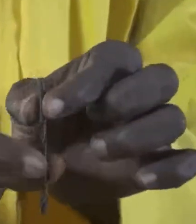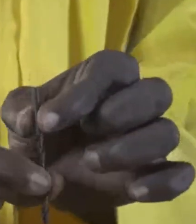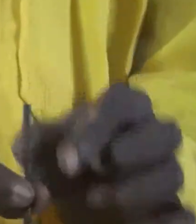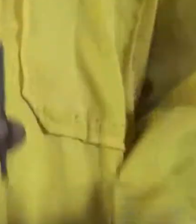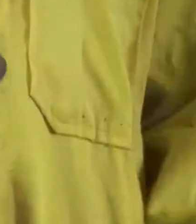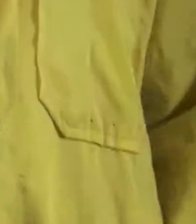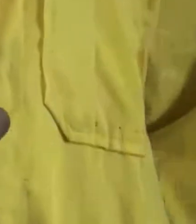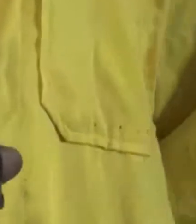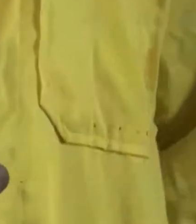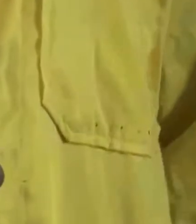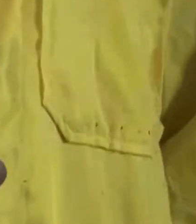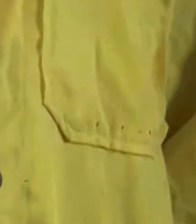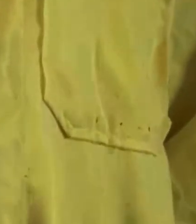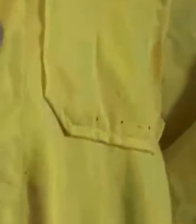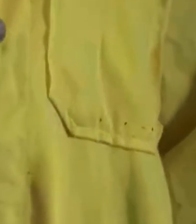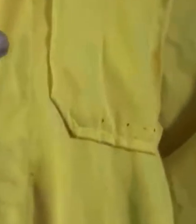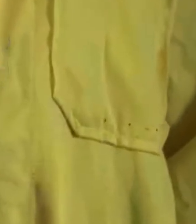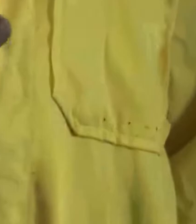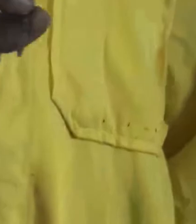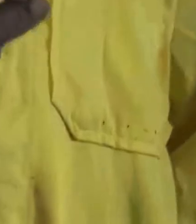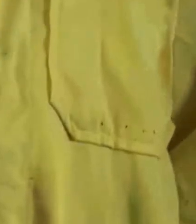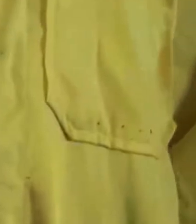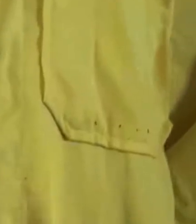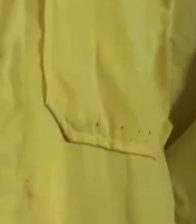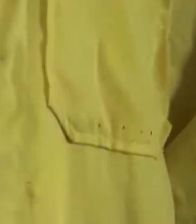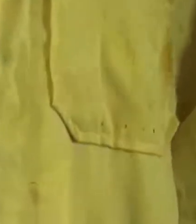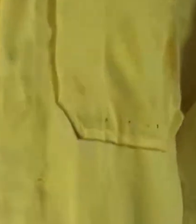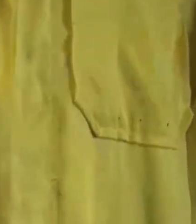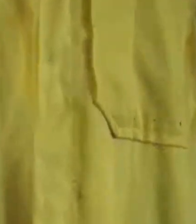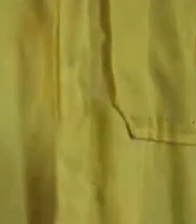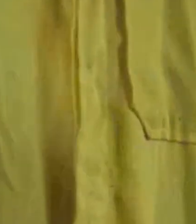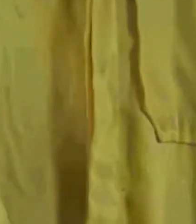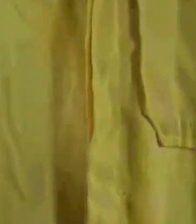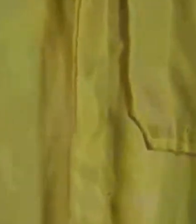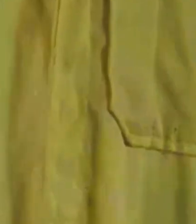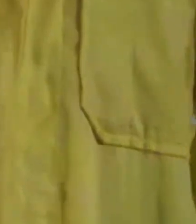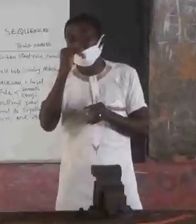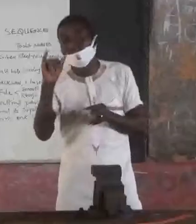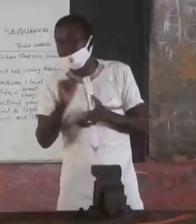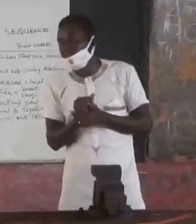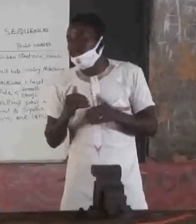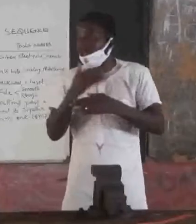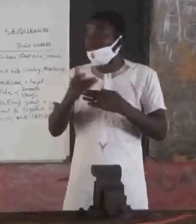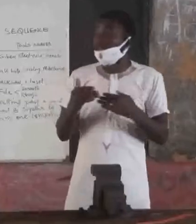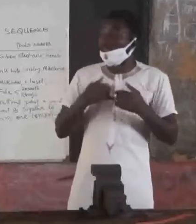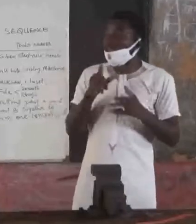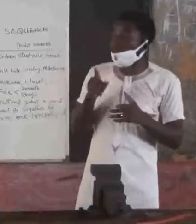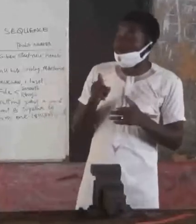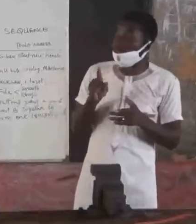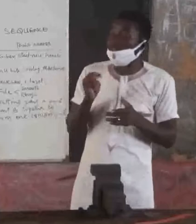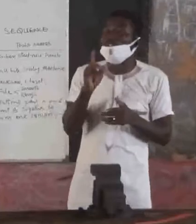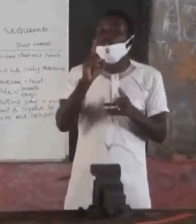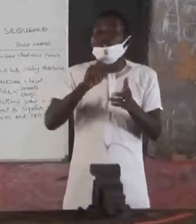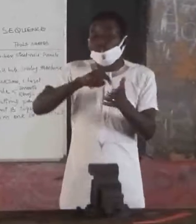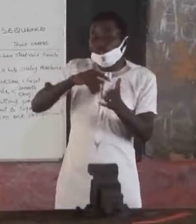3 millimeter diameter. This is it. We have it in various sizes. Now, after having your drill